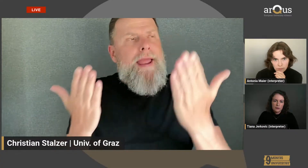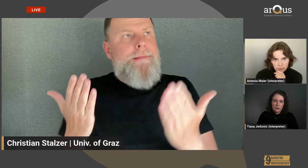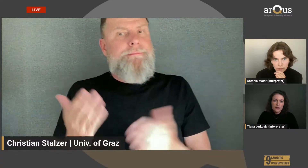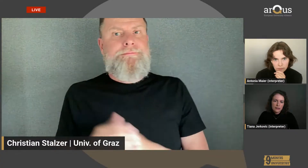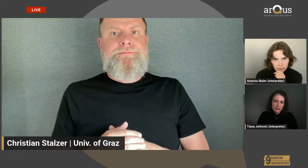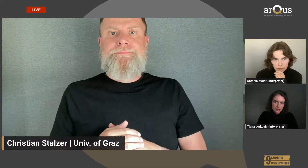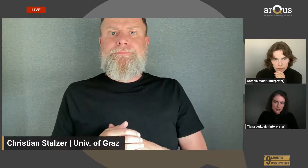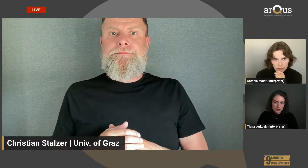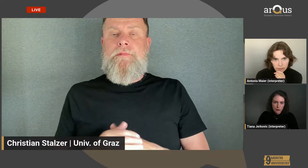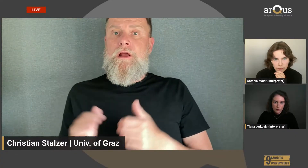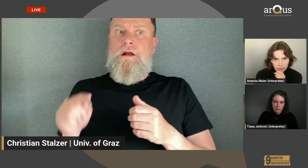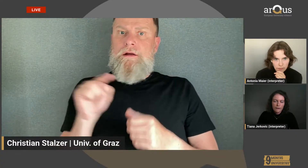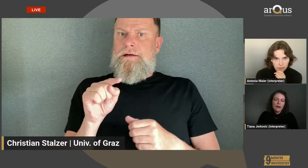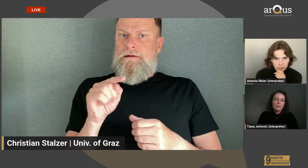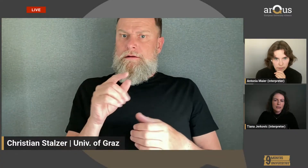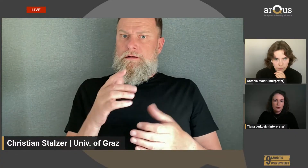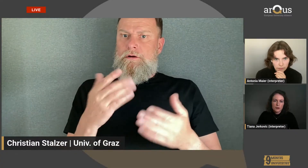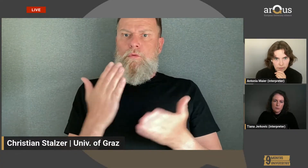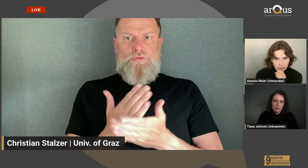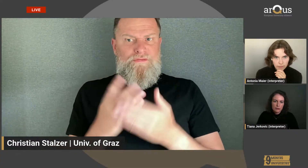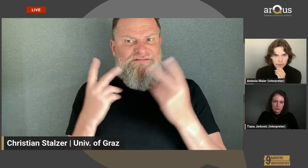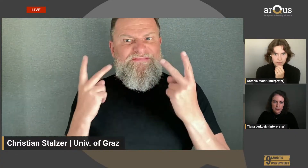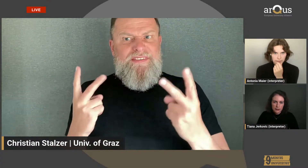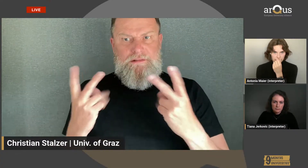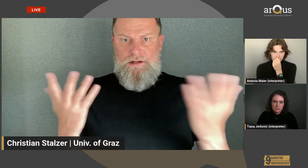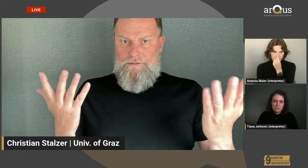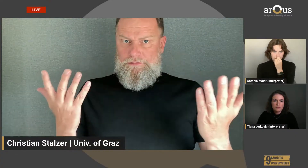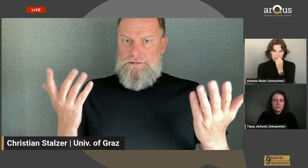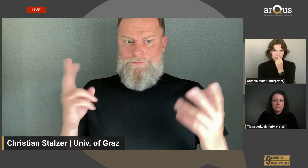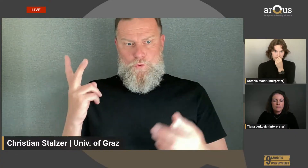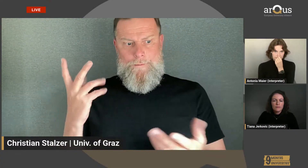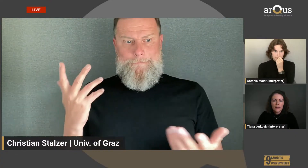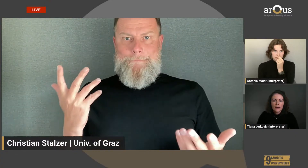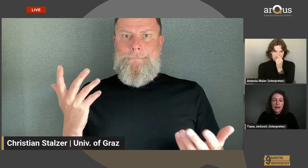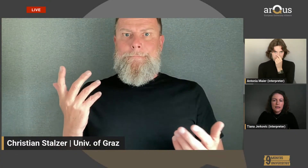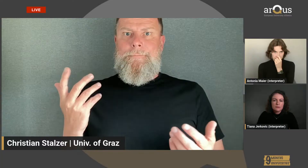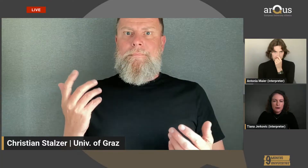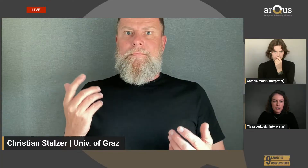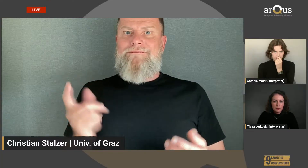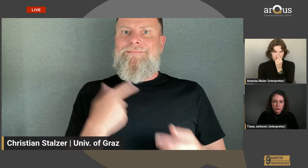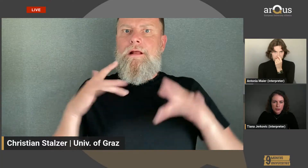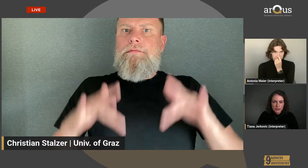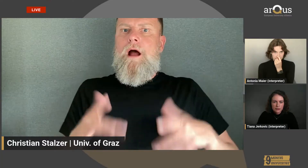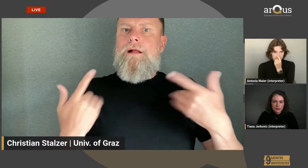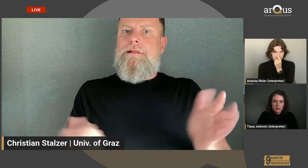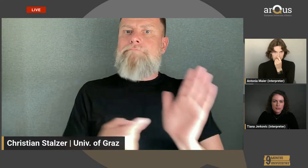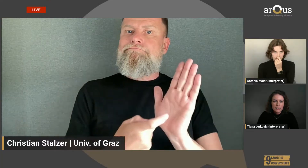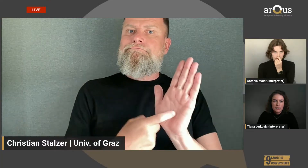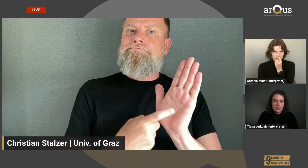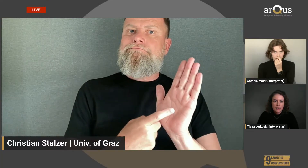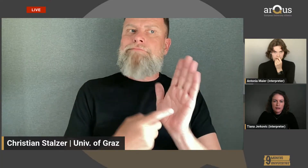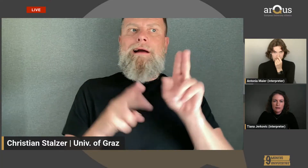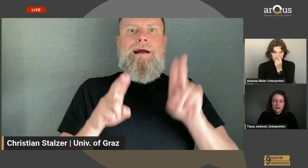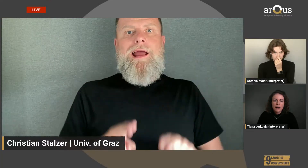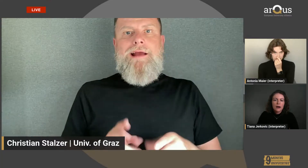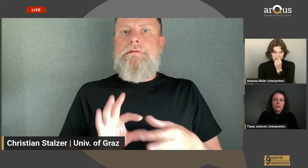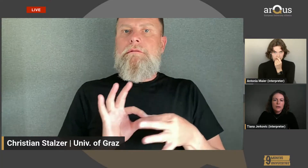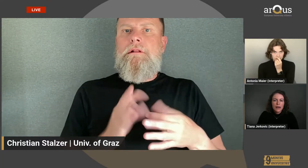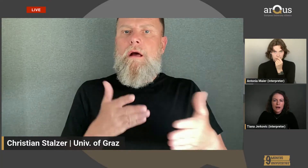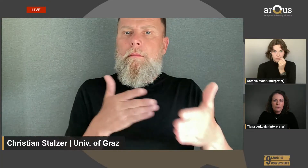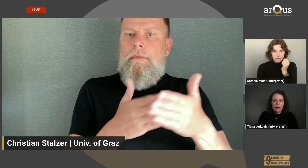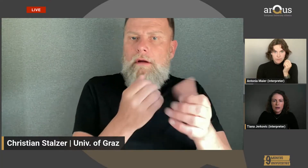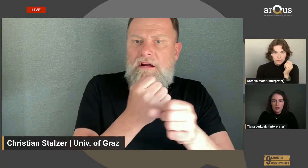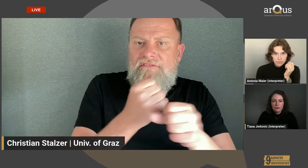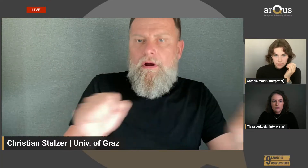not use this term, but deaf is perfectly fine. And it's very important to see that